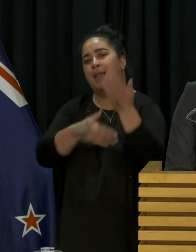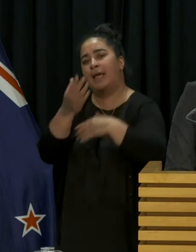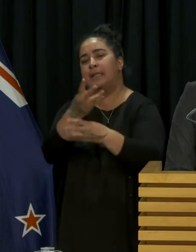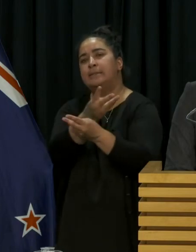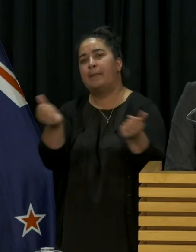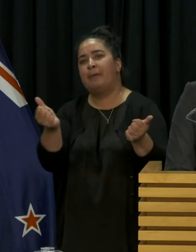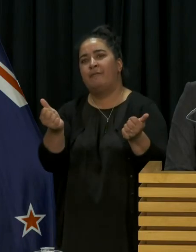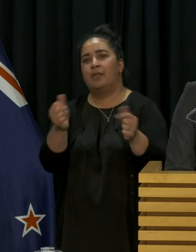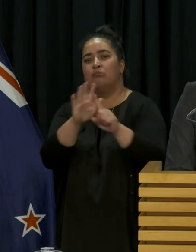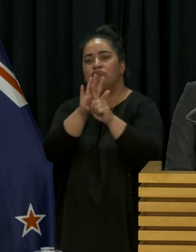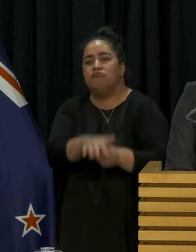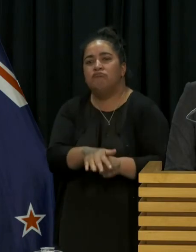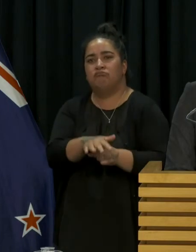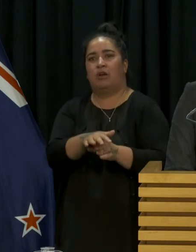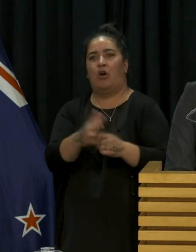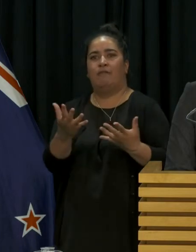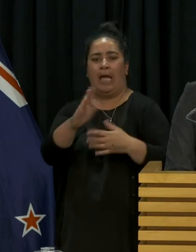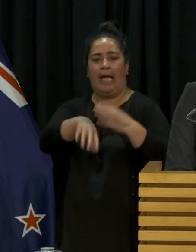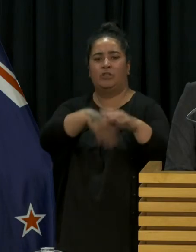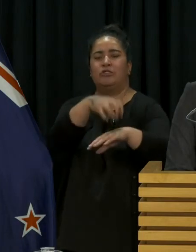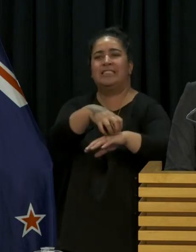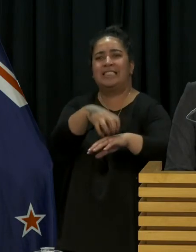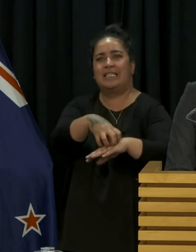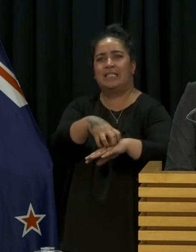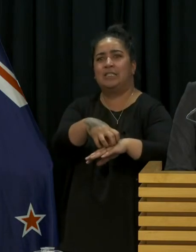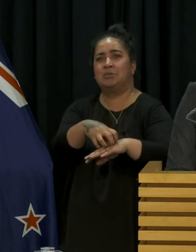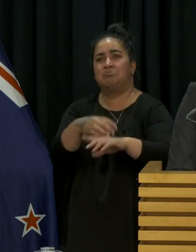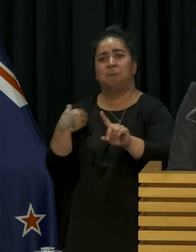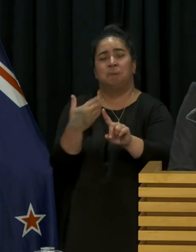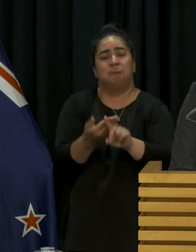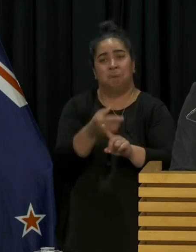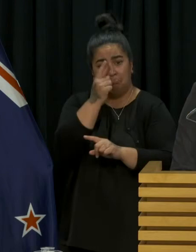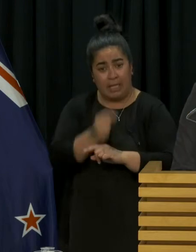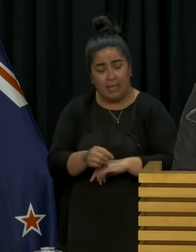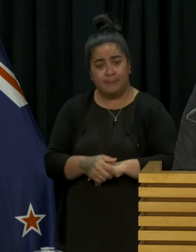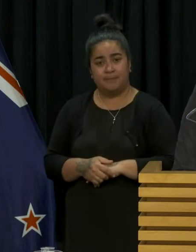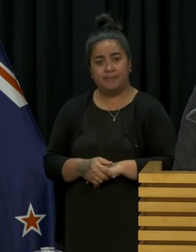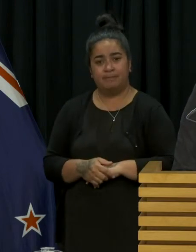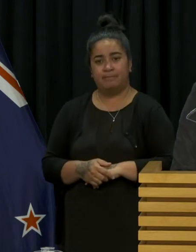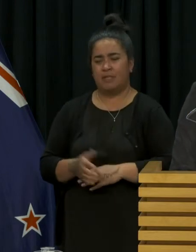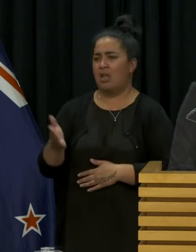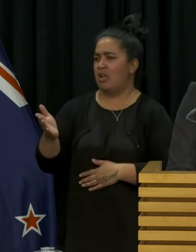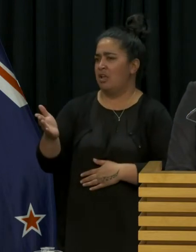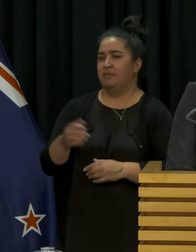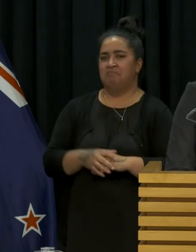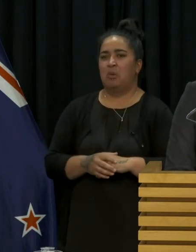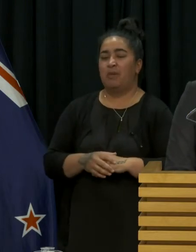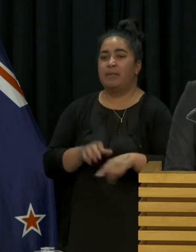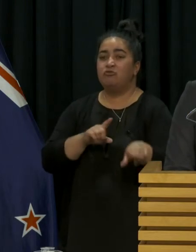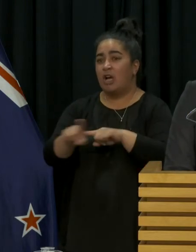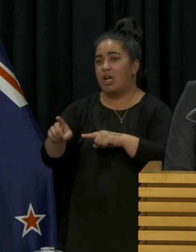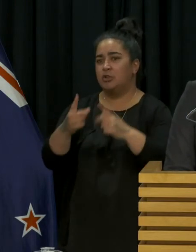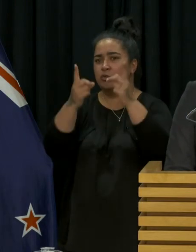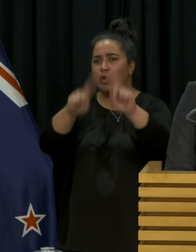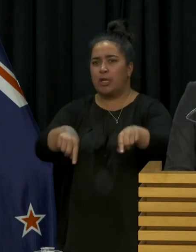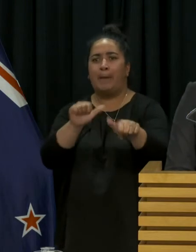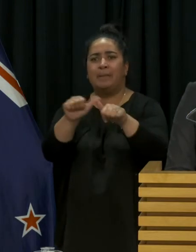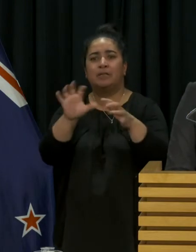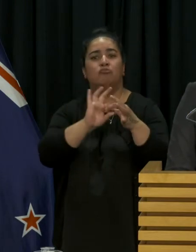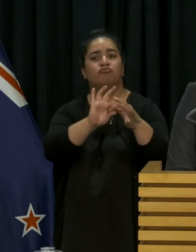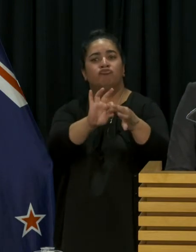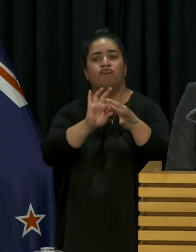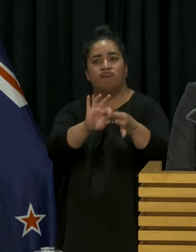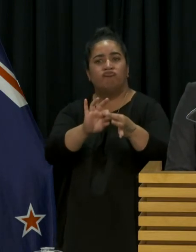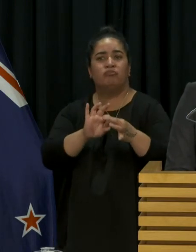been put under by returning 501s? Oh, look, undoubtedly. Now, we've worked very hard to build in better coordination, because while we